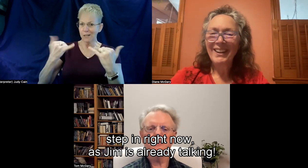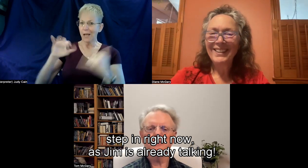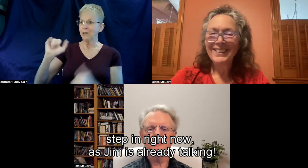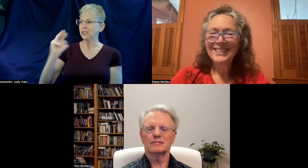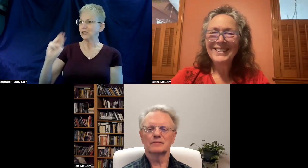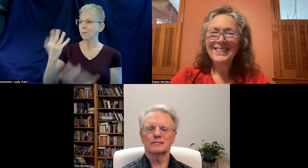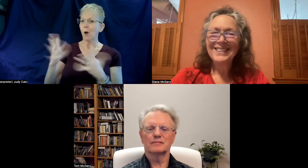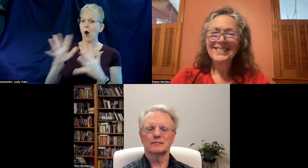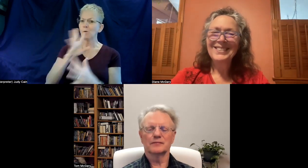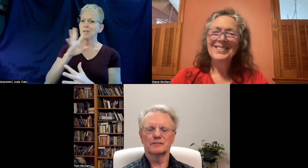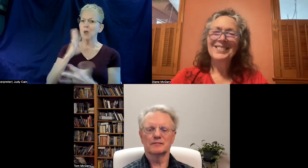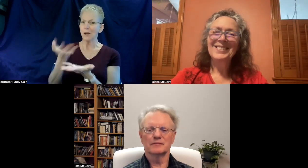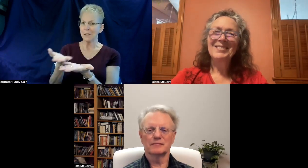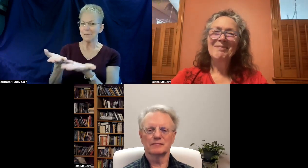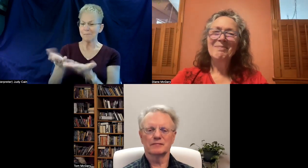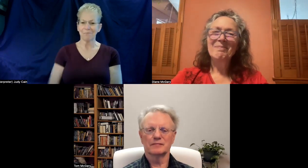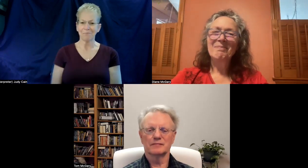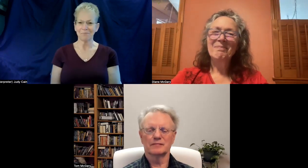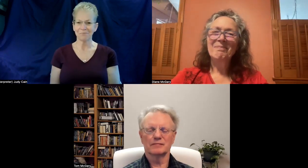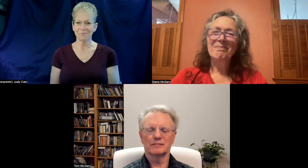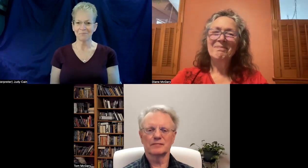already talking.